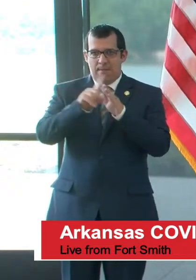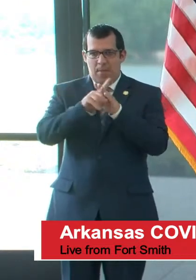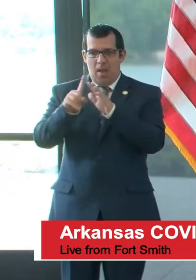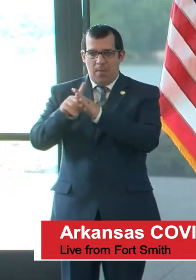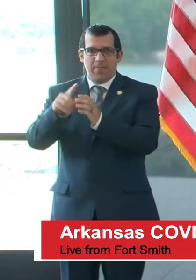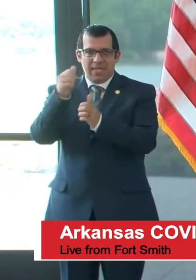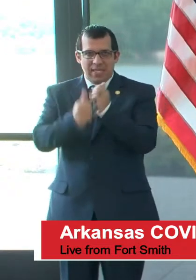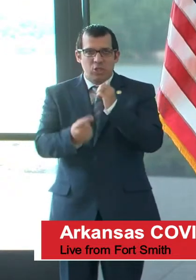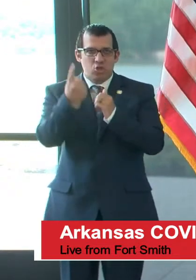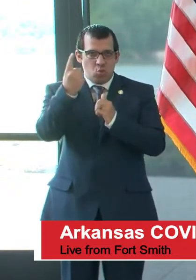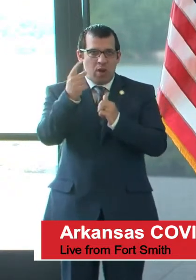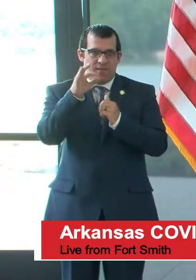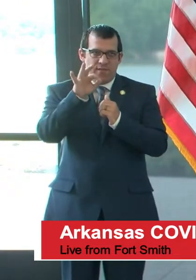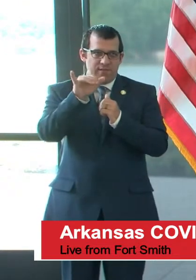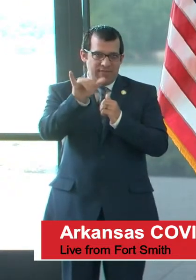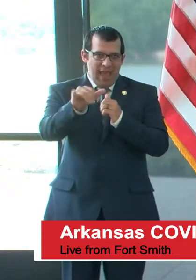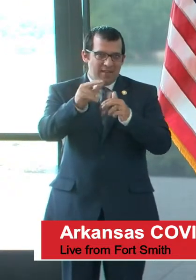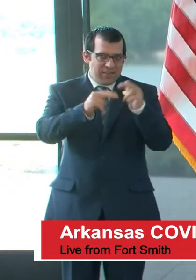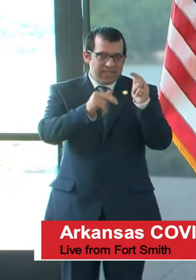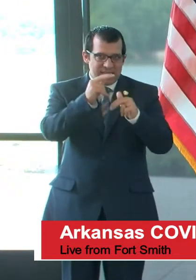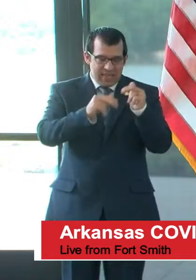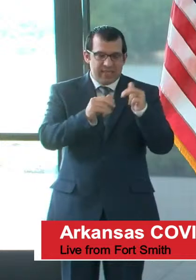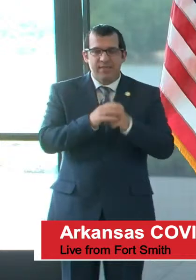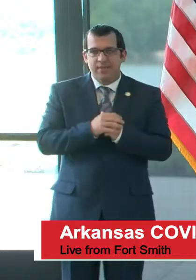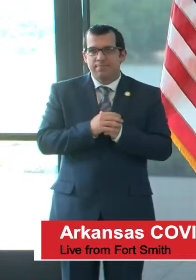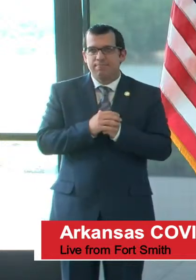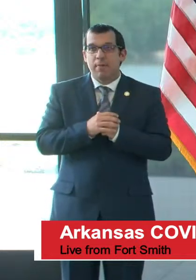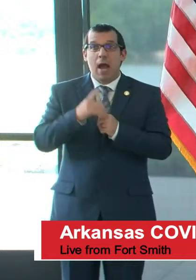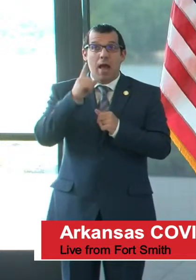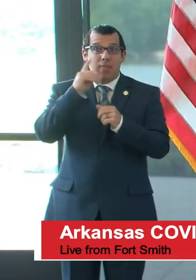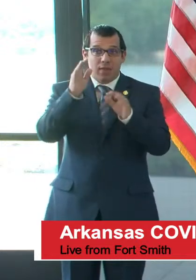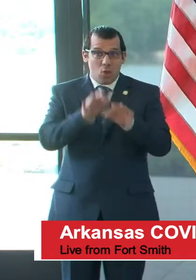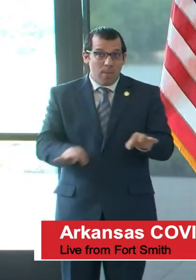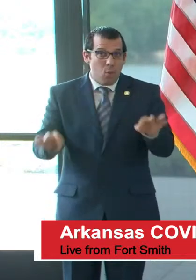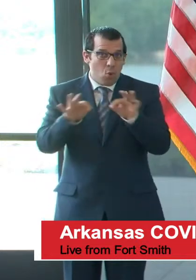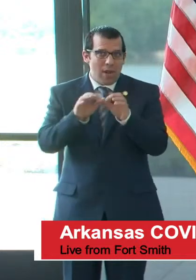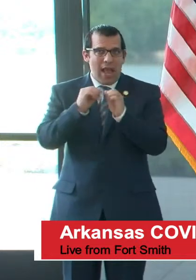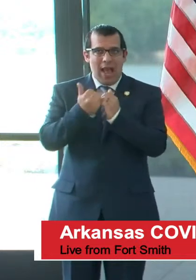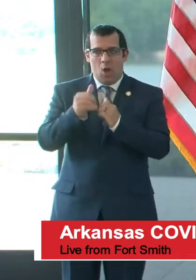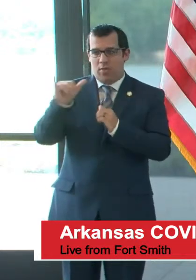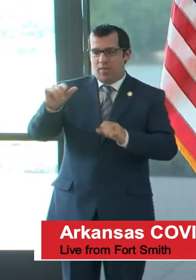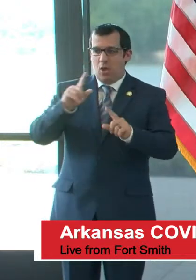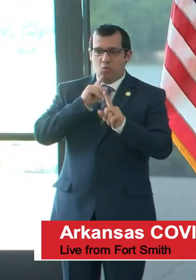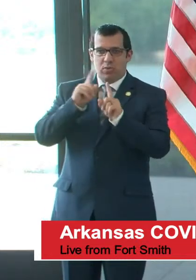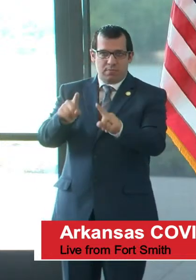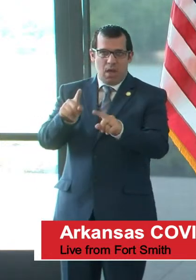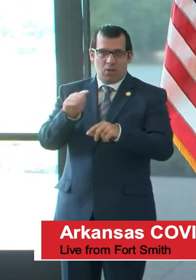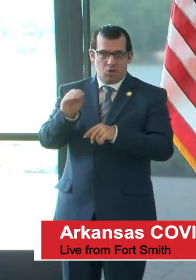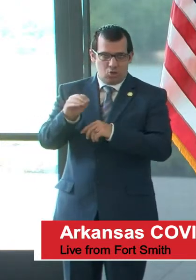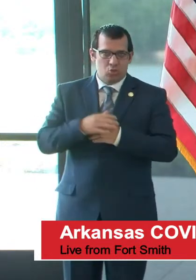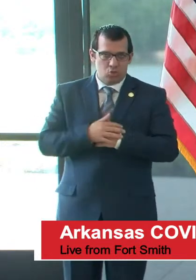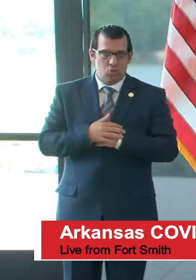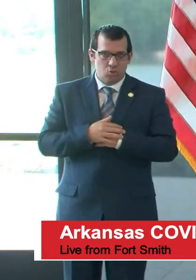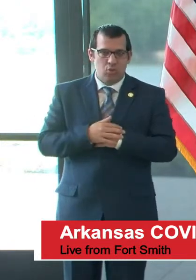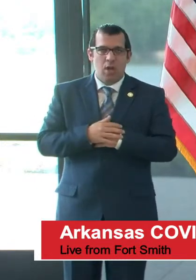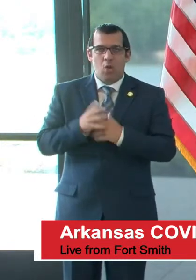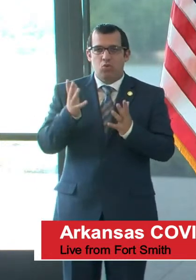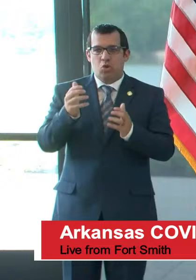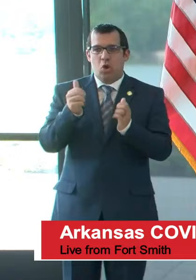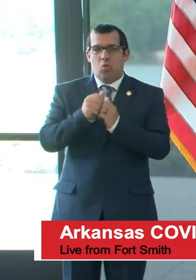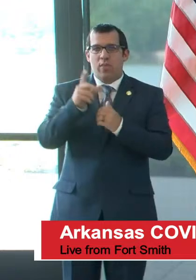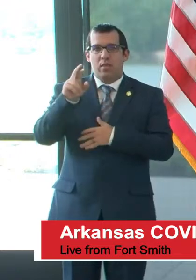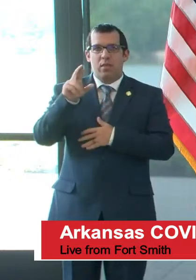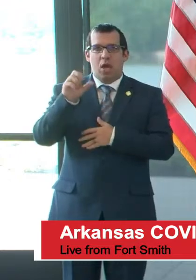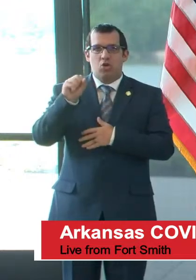one of those facilities. I think the important thing is how that's responded to. And I was talking to